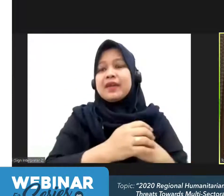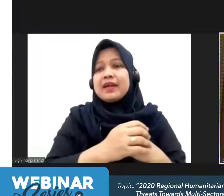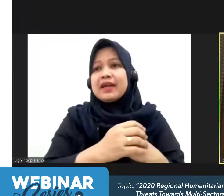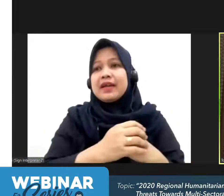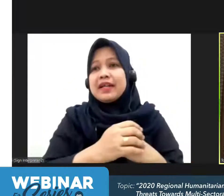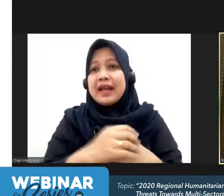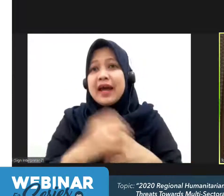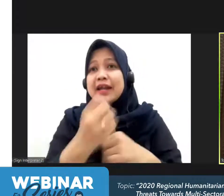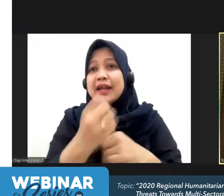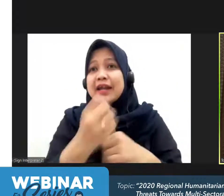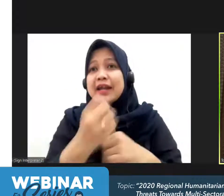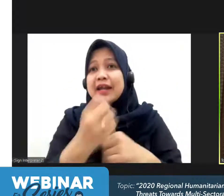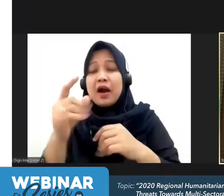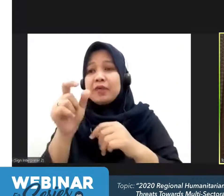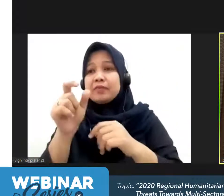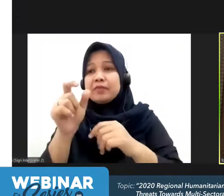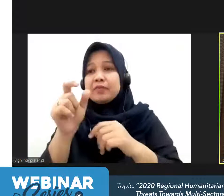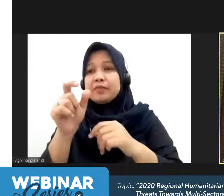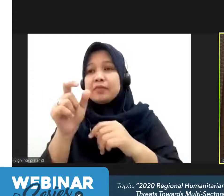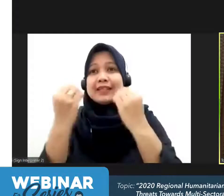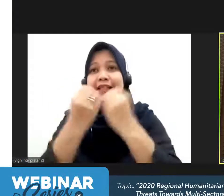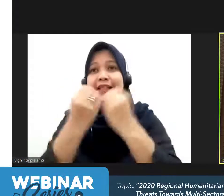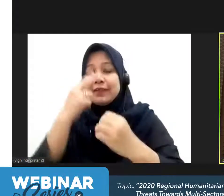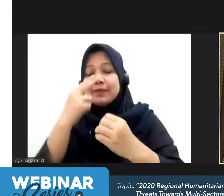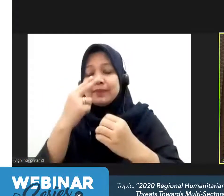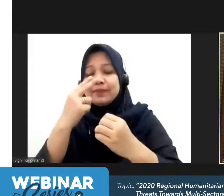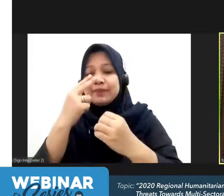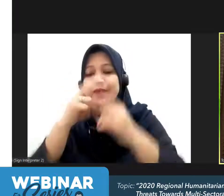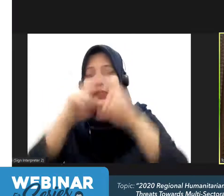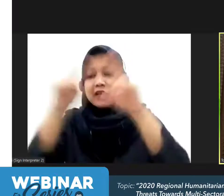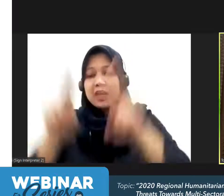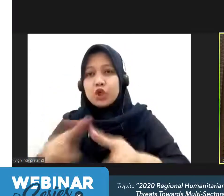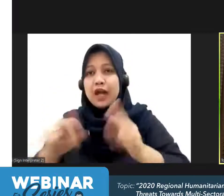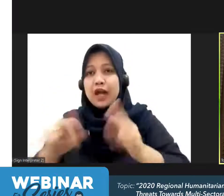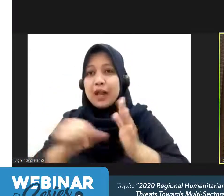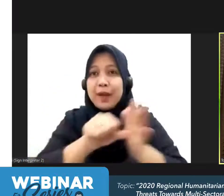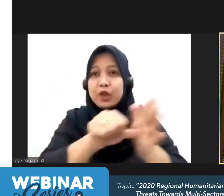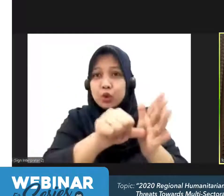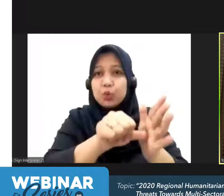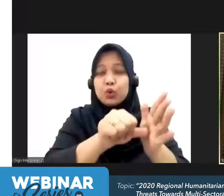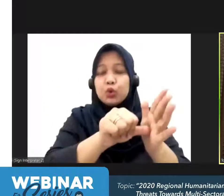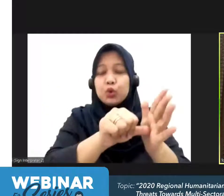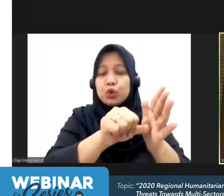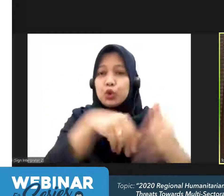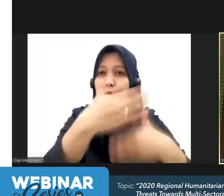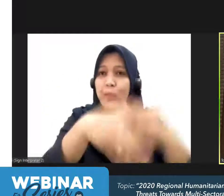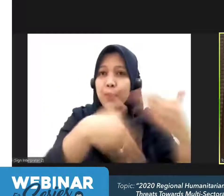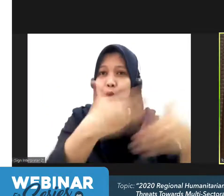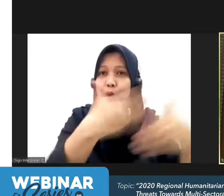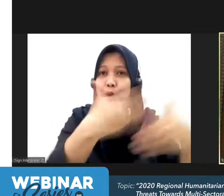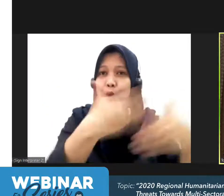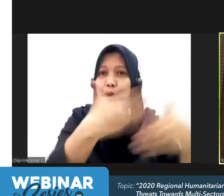both of community and project management staff in the field, too many of them are carved out